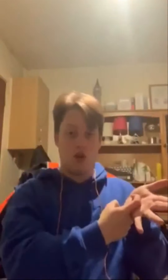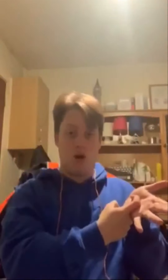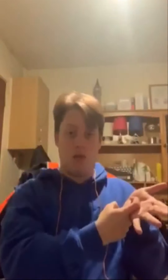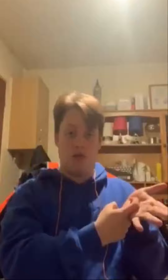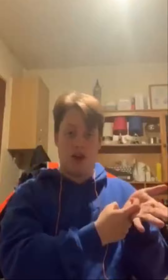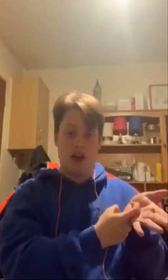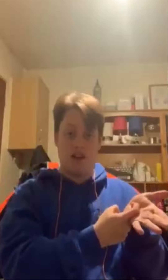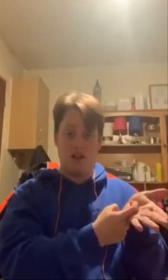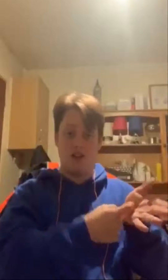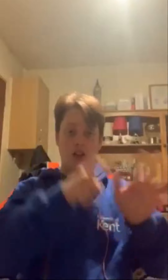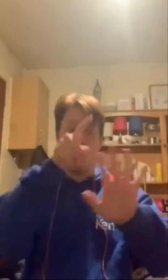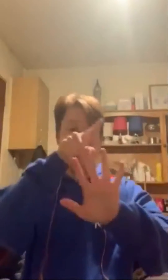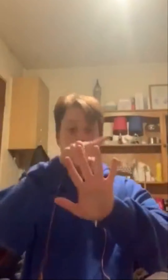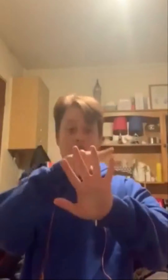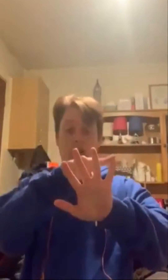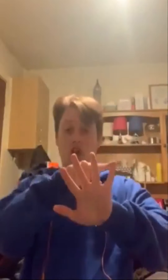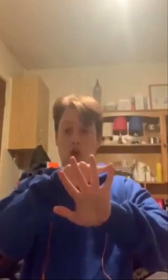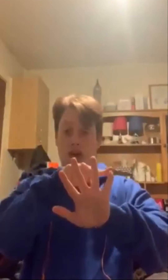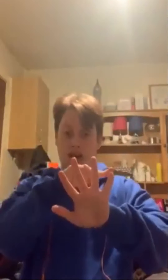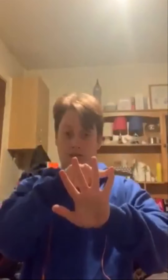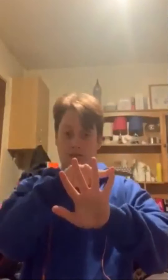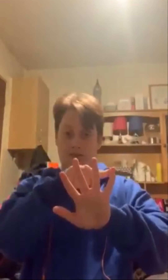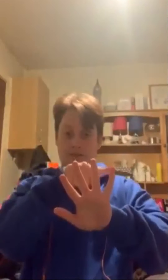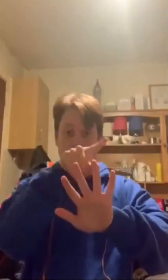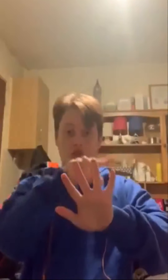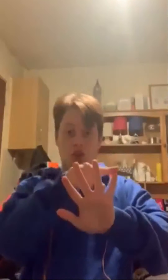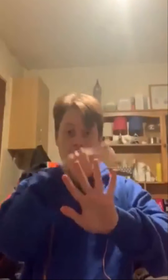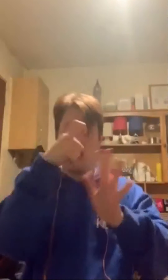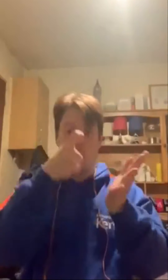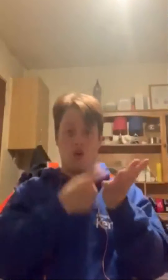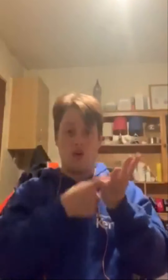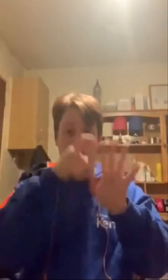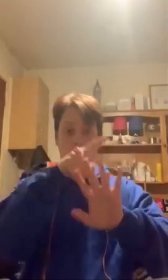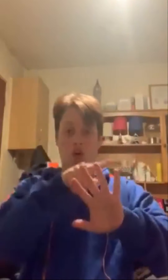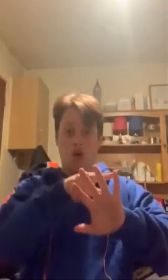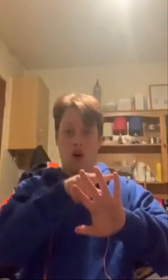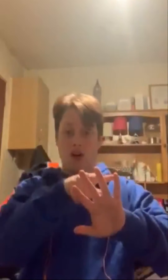palm of your hand, and then U again. So Uruguay.